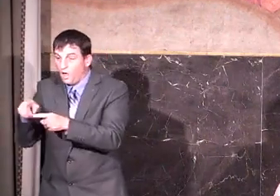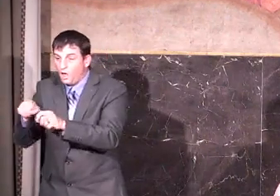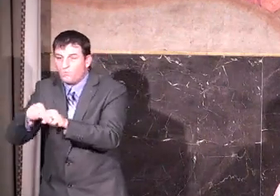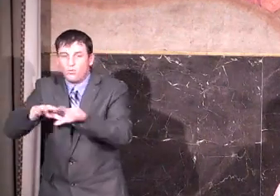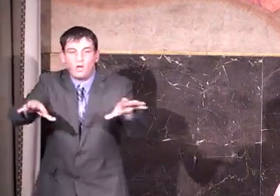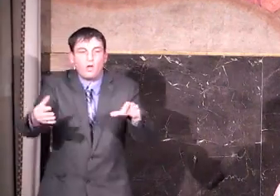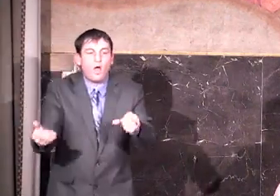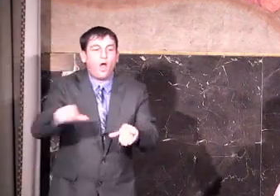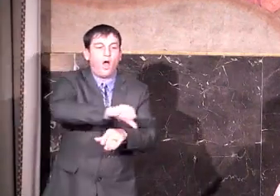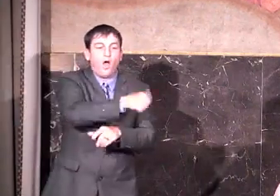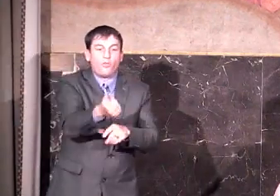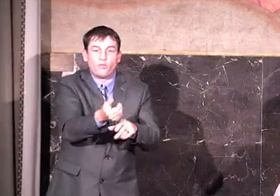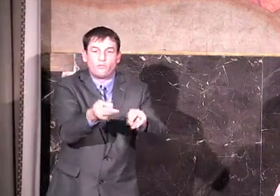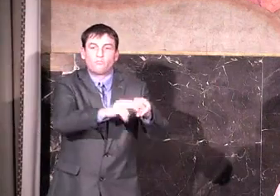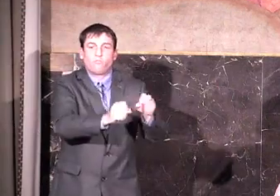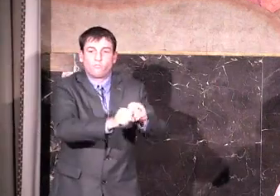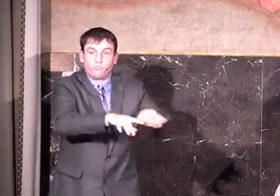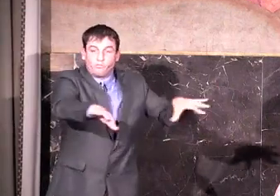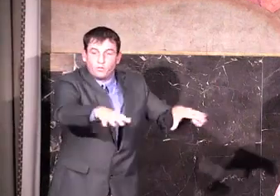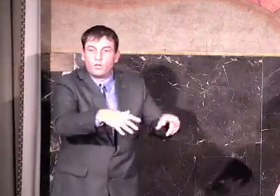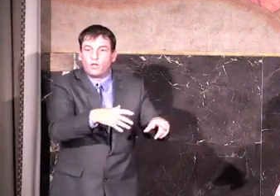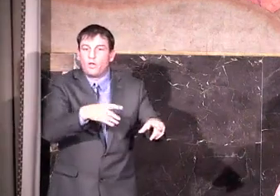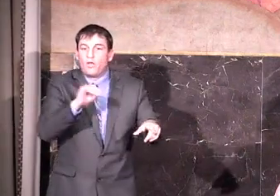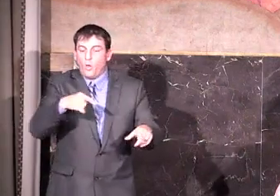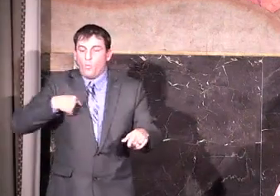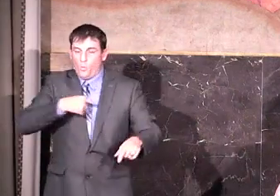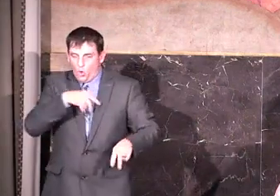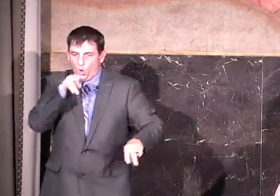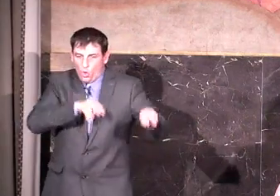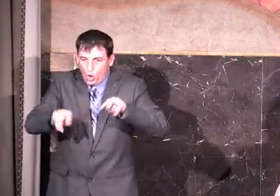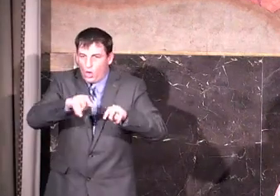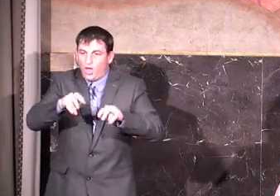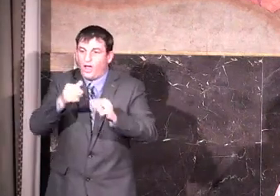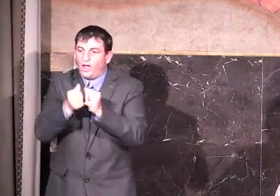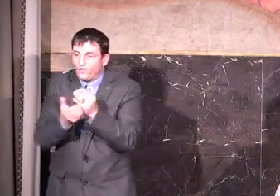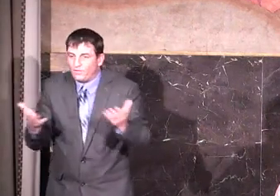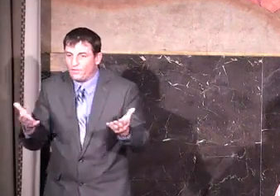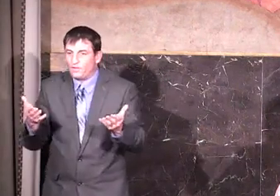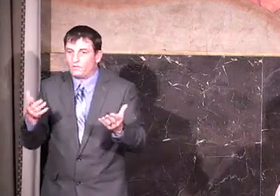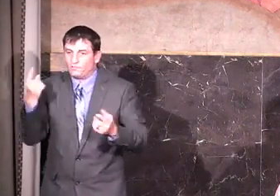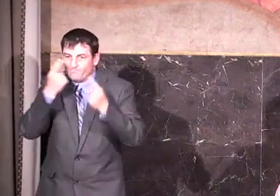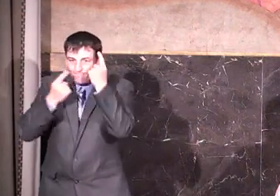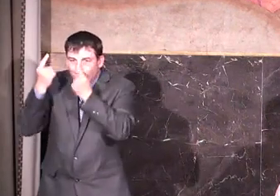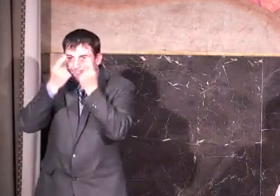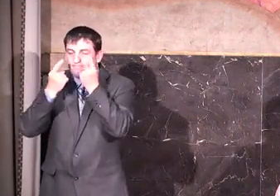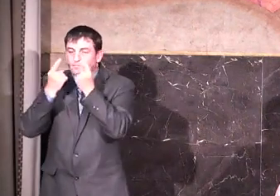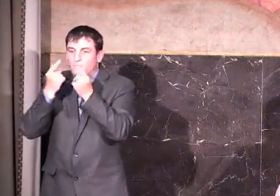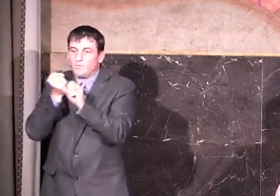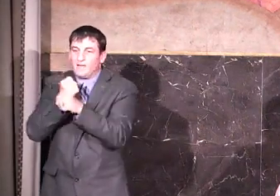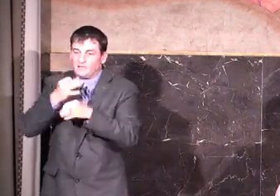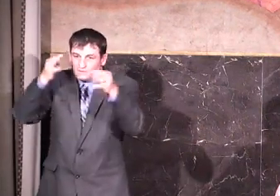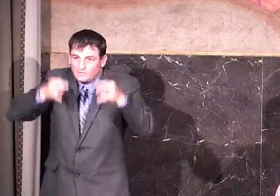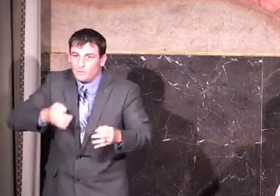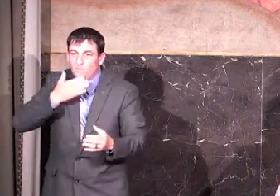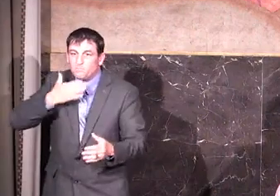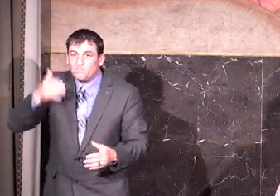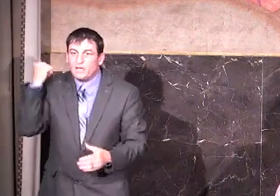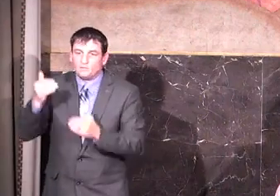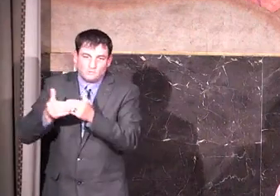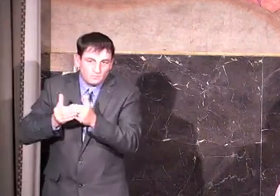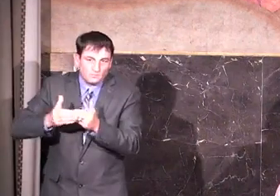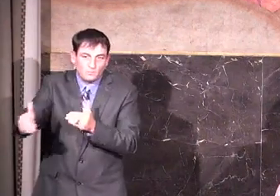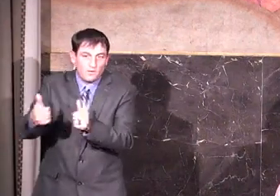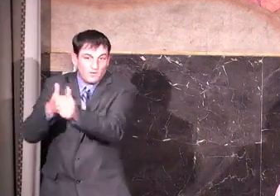that and make the very best decision that we can going forward, consistent with the White